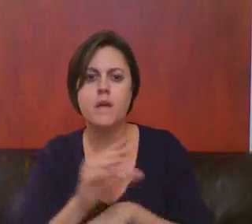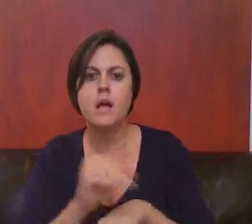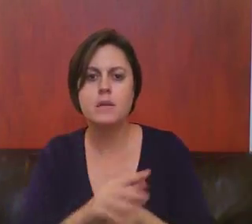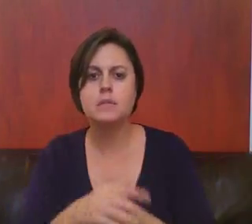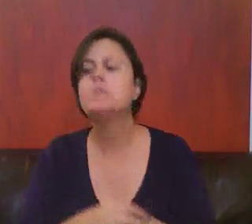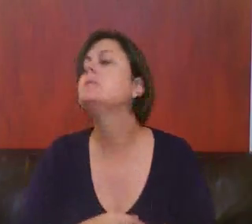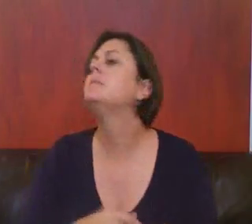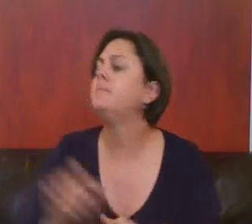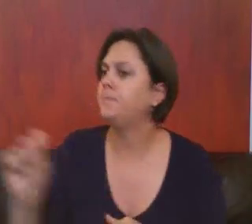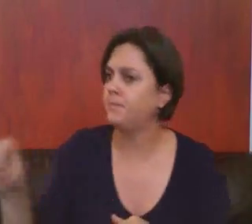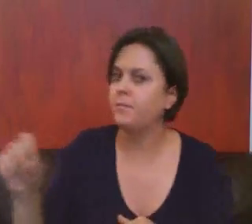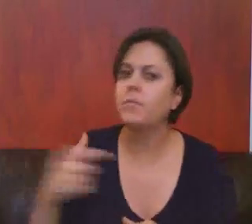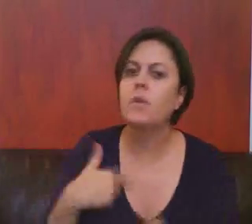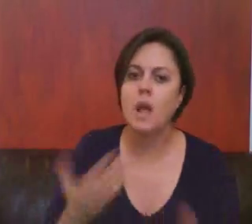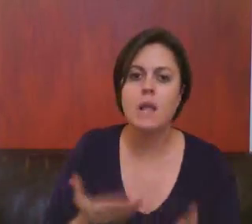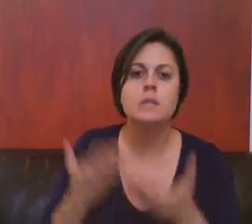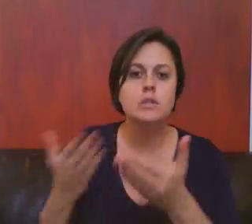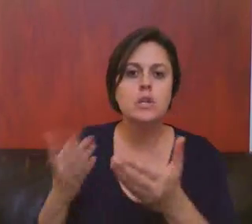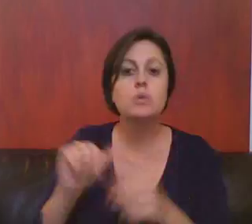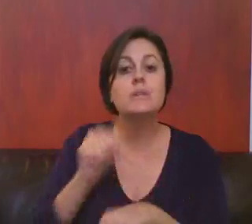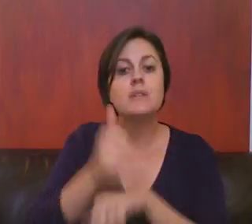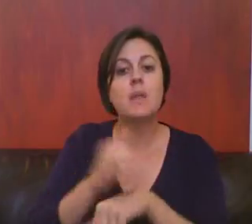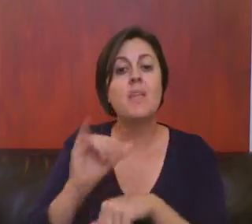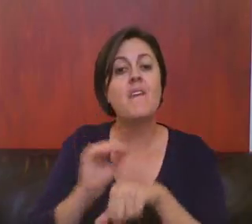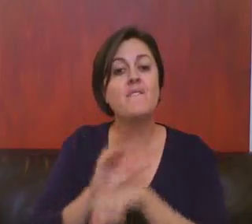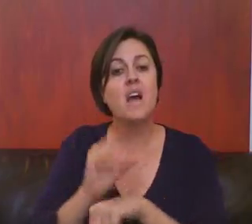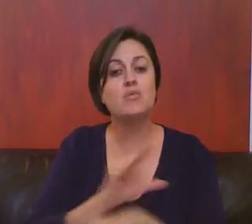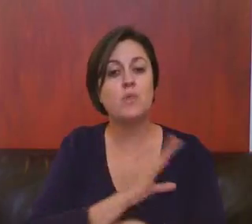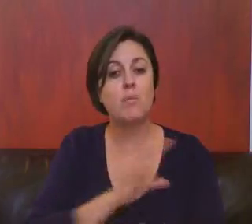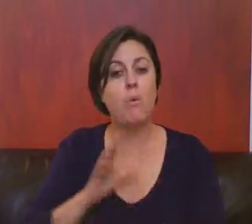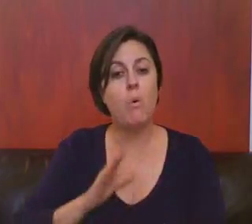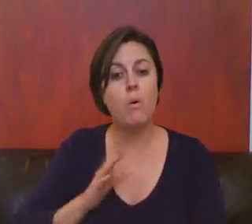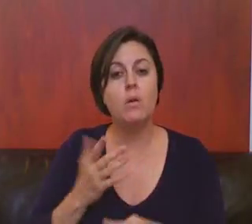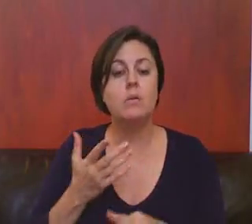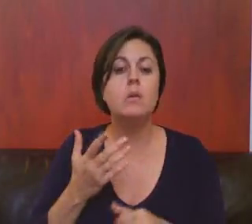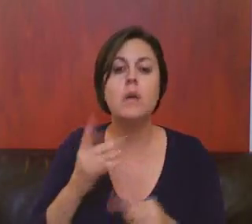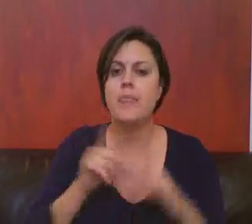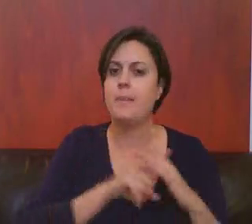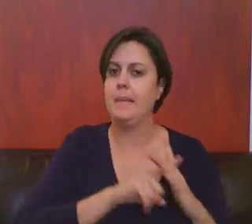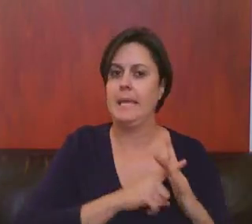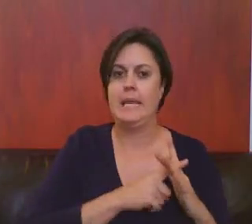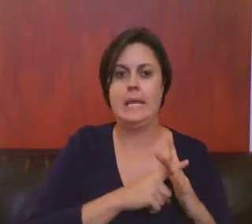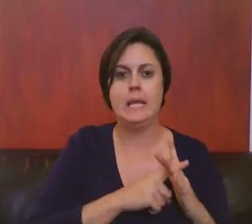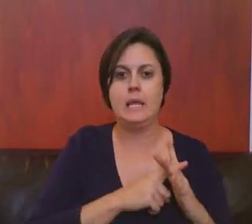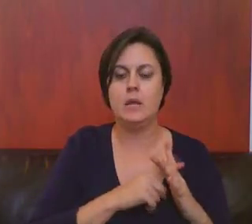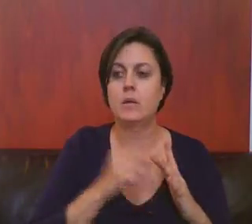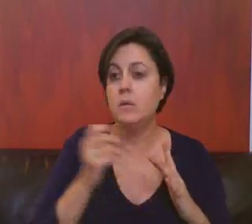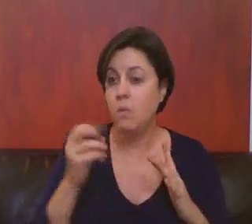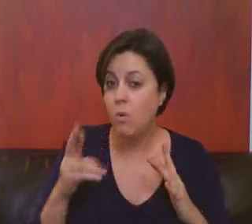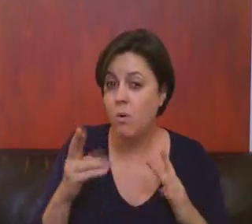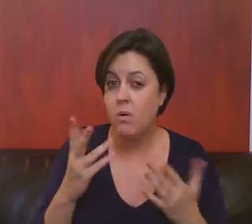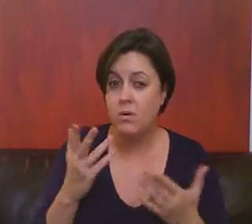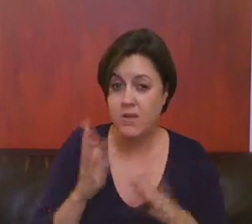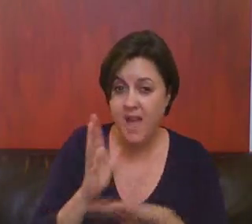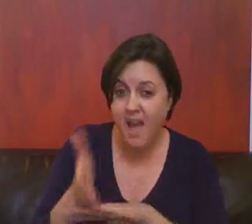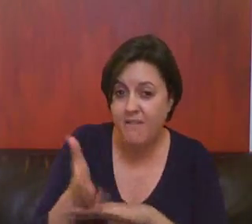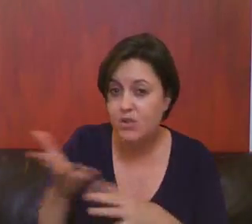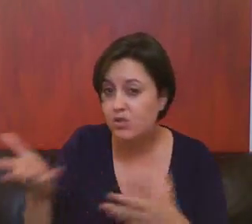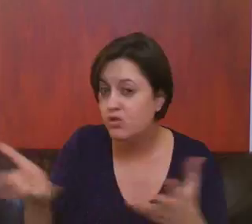advisory board or board of directors at the beginning or after you start out? I mean, I would think, I'll let you answer that question. When do